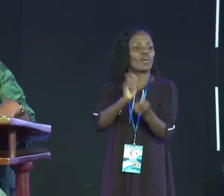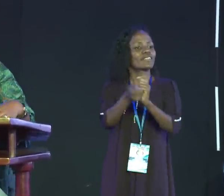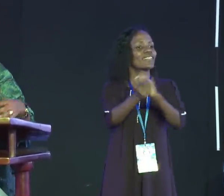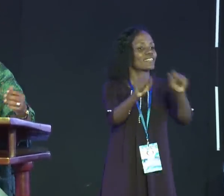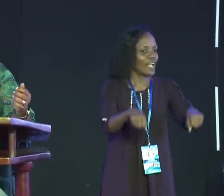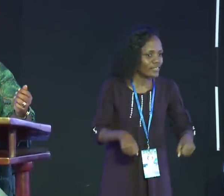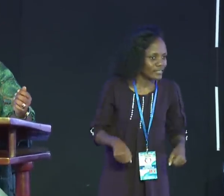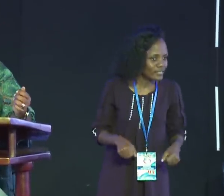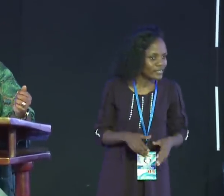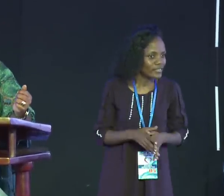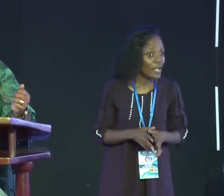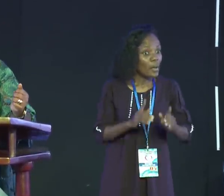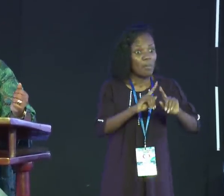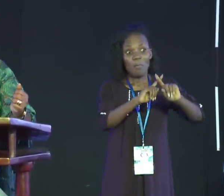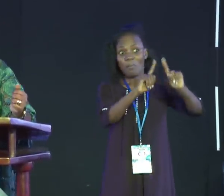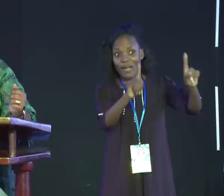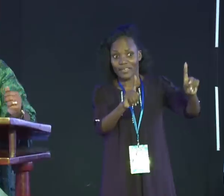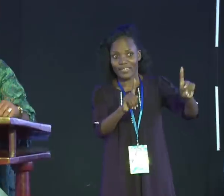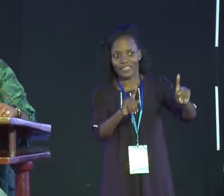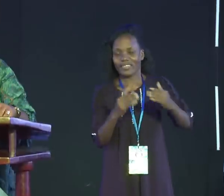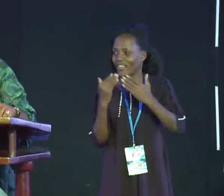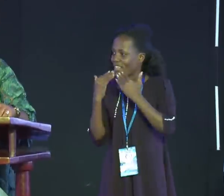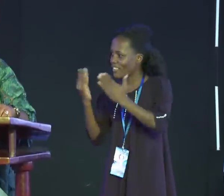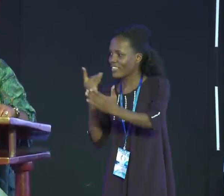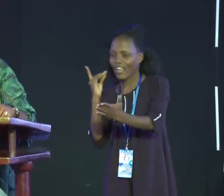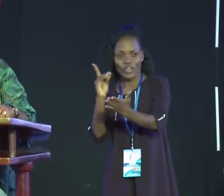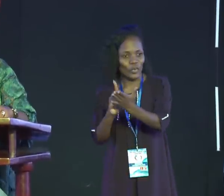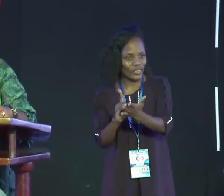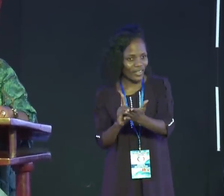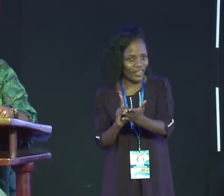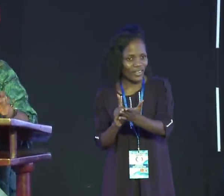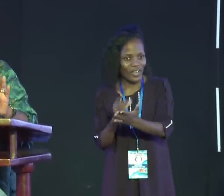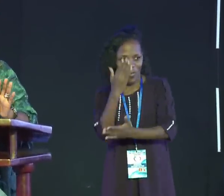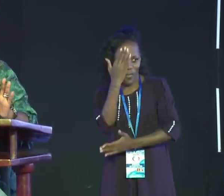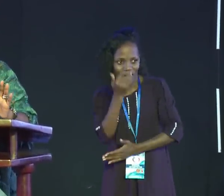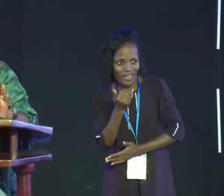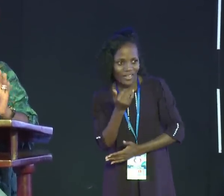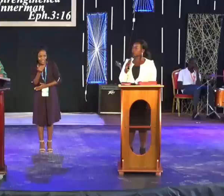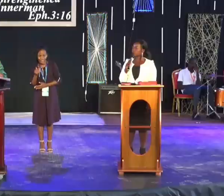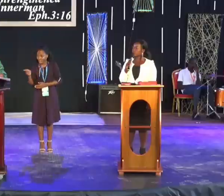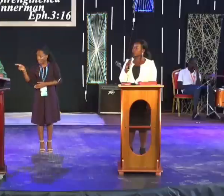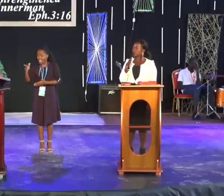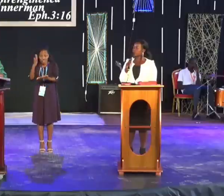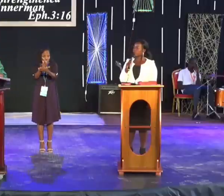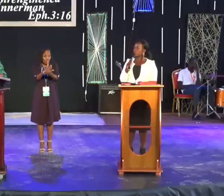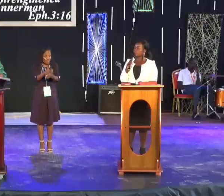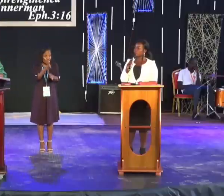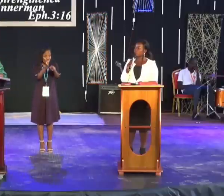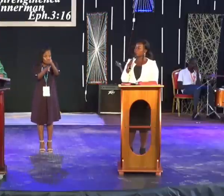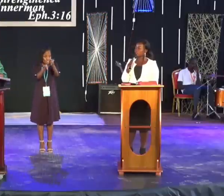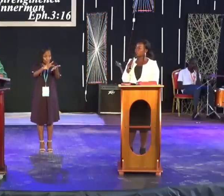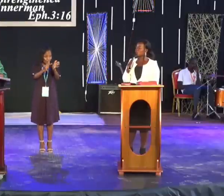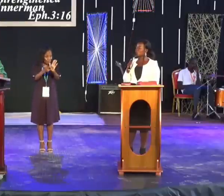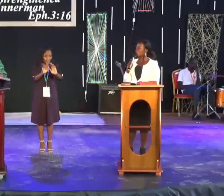laws change. Na ye Dr. Njagalo kwebaza nti program weno te wajichusa. I thank